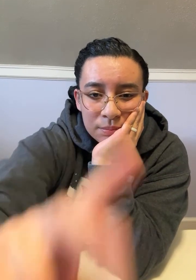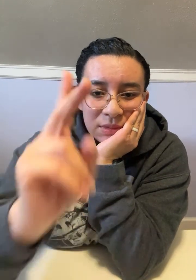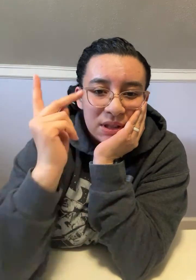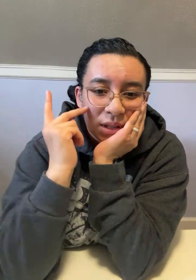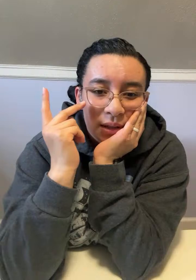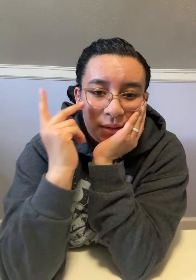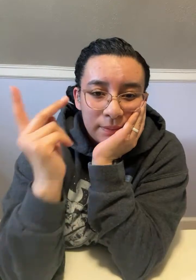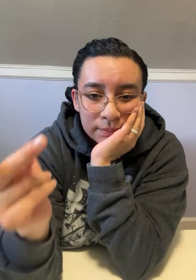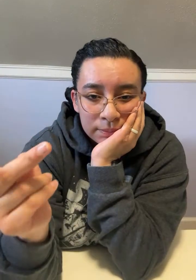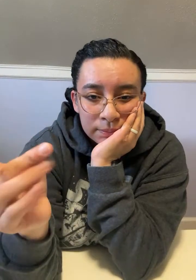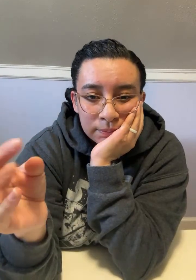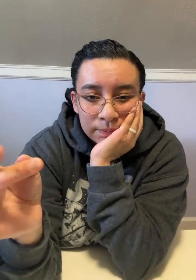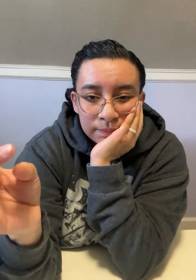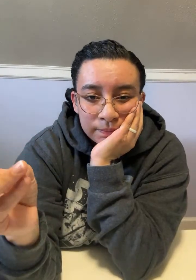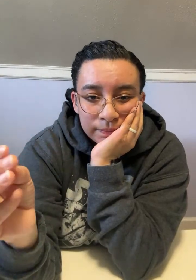Let's see.